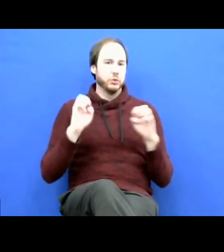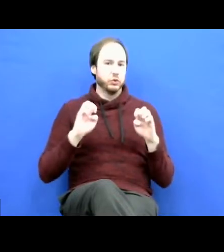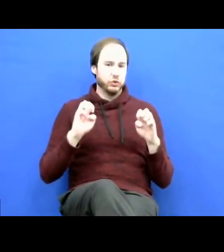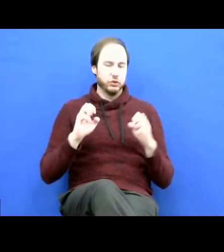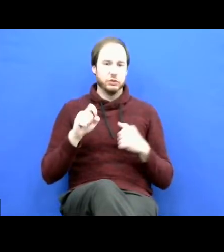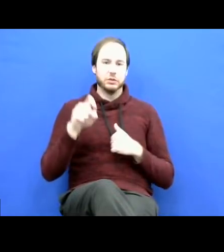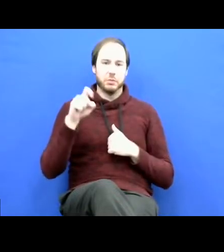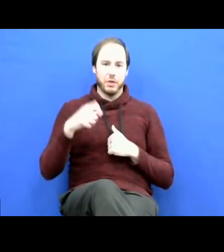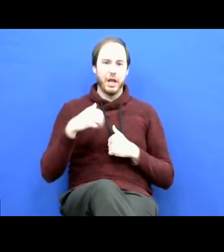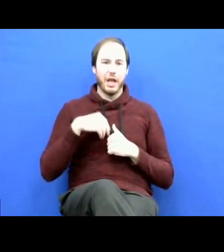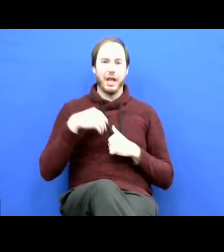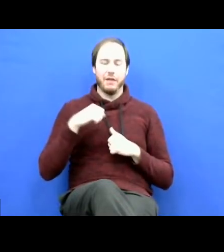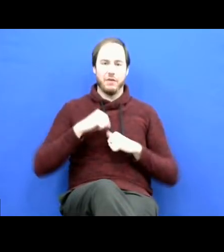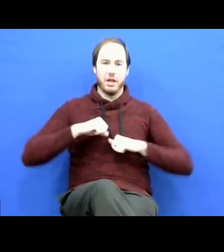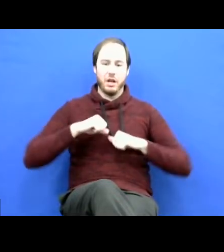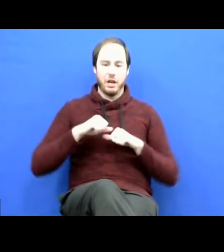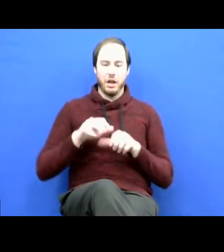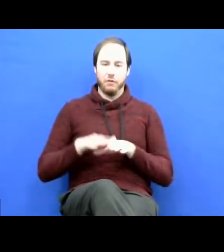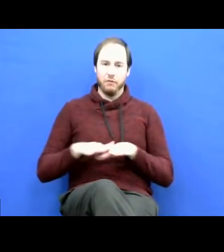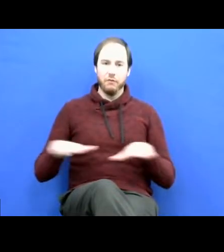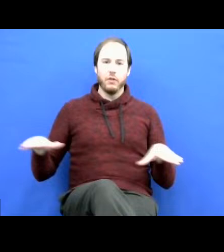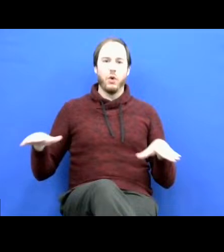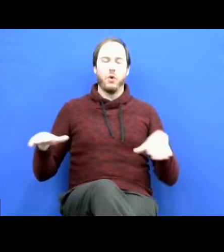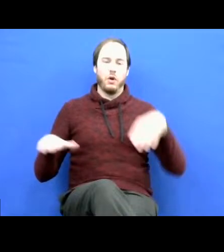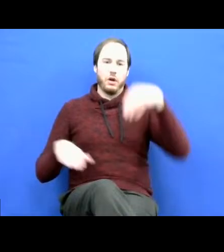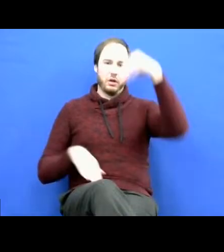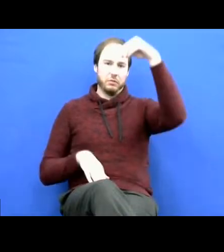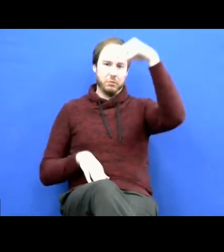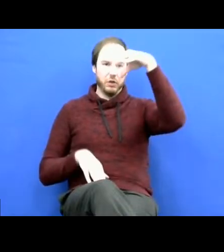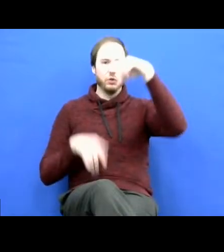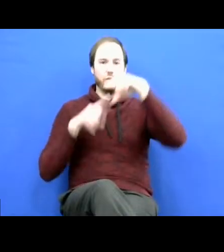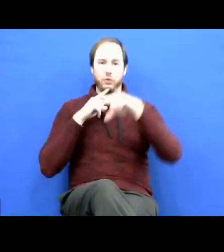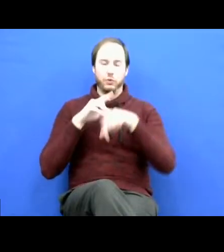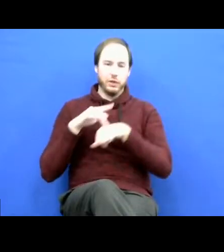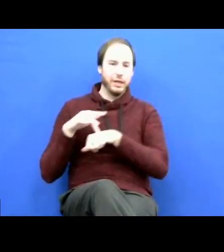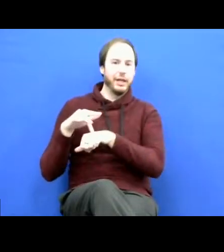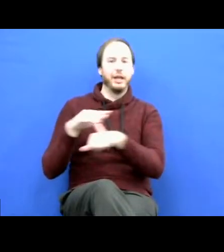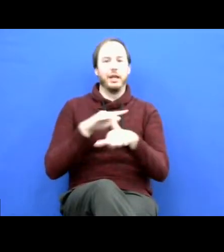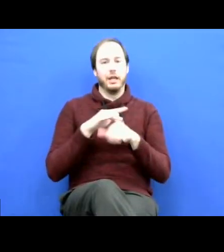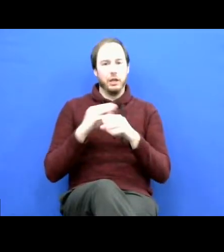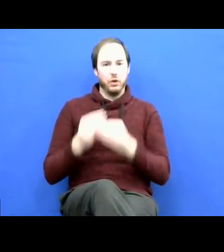you've got to have enough space in the floor to get the sprinklers, the